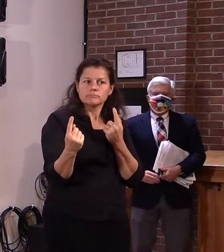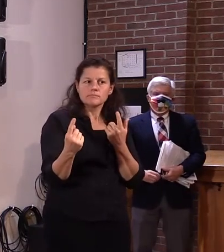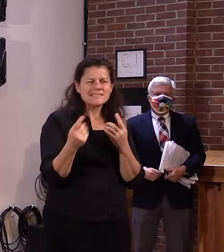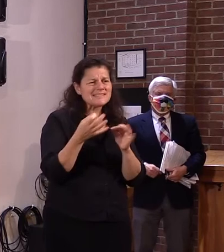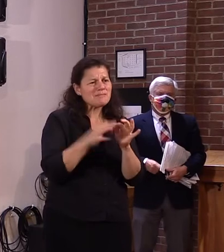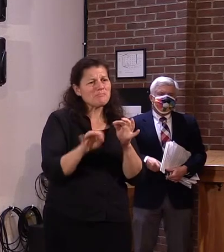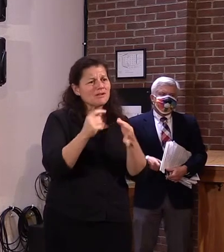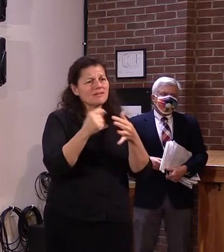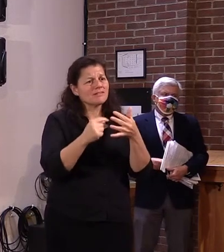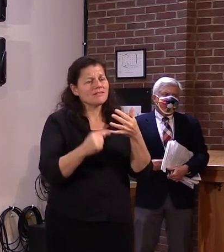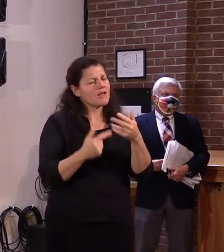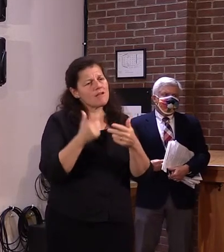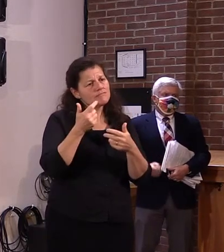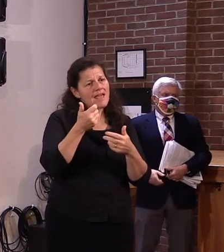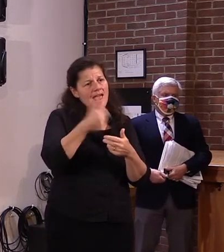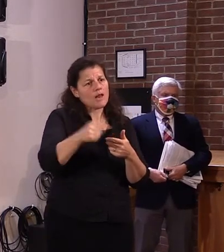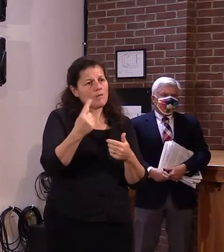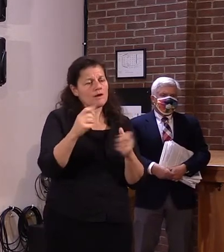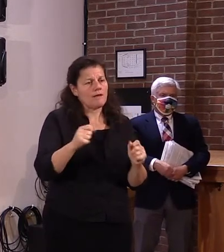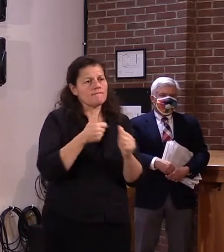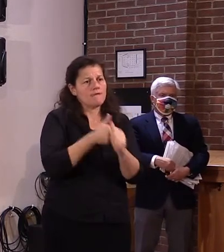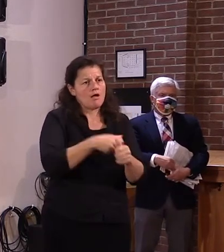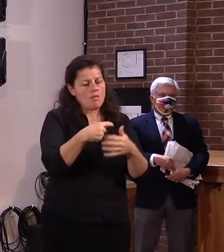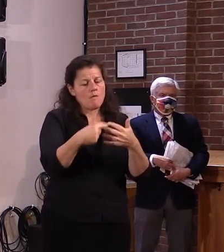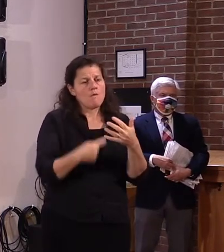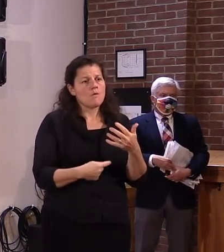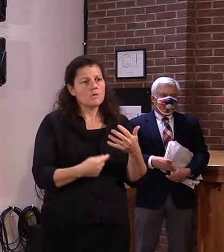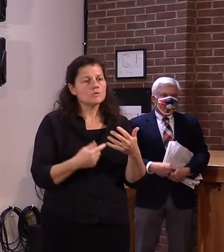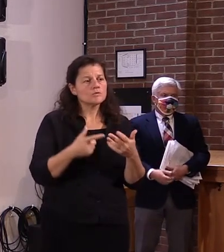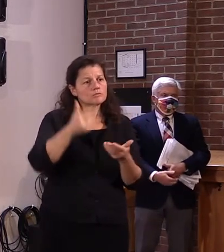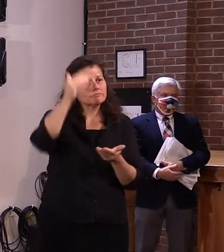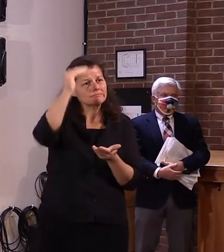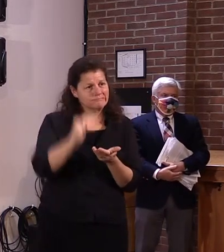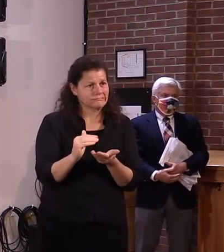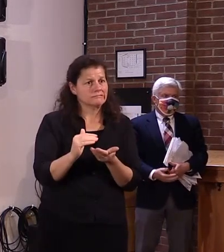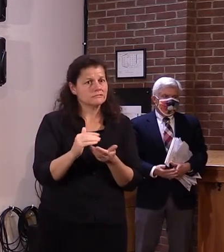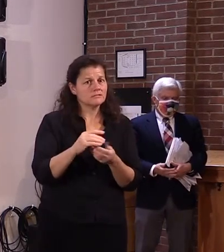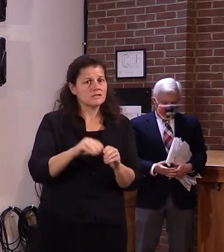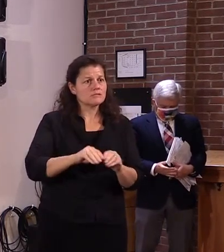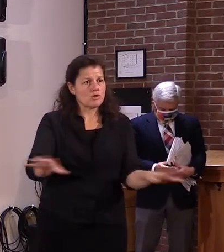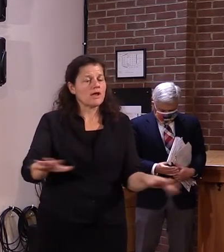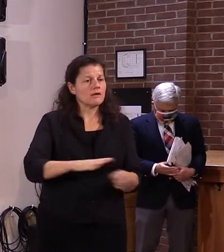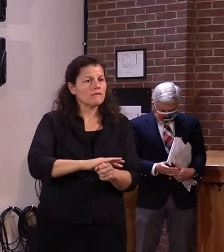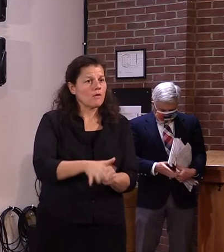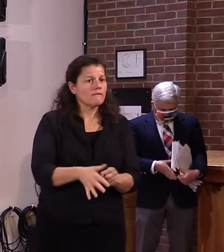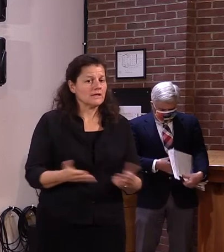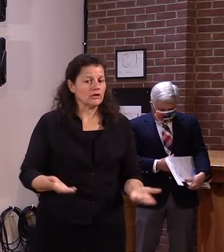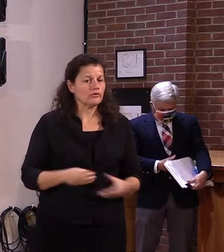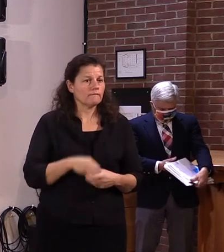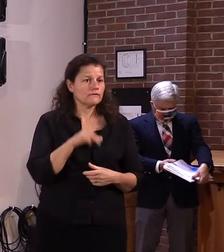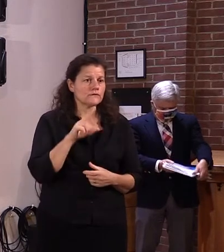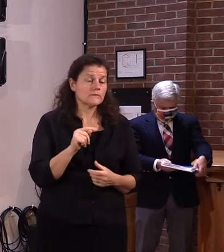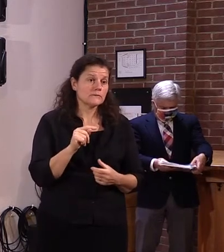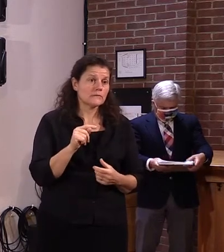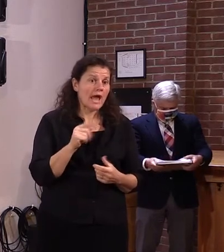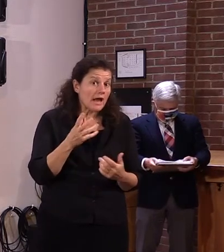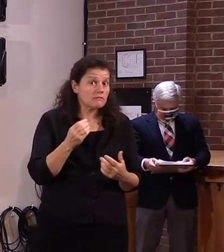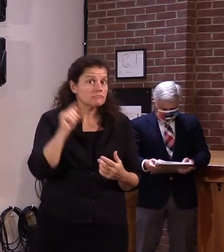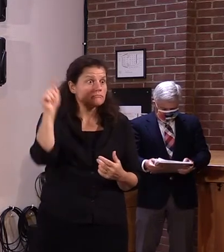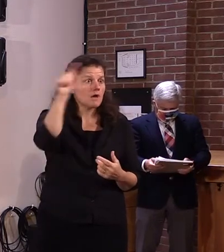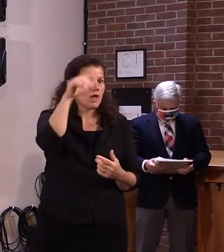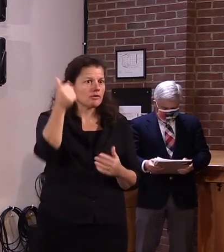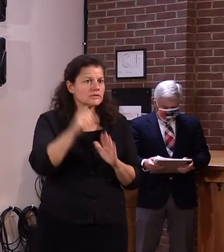help in trying to at least confine this and stop the spread here in Vermont and elsewhere as